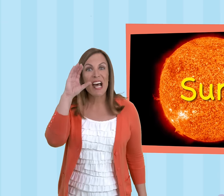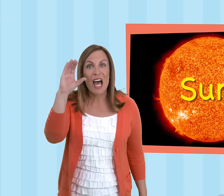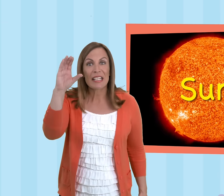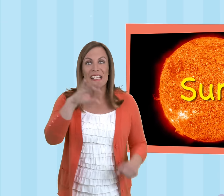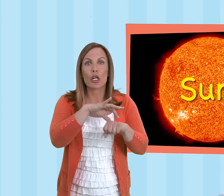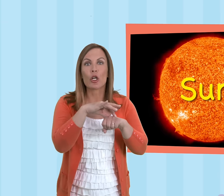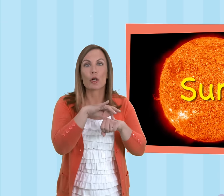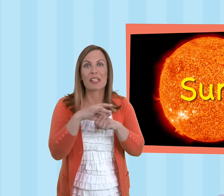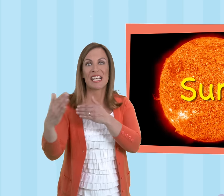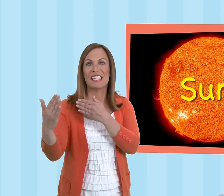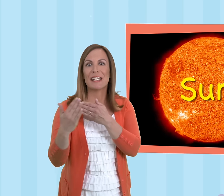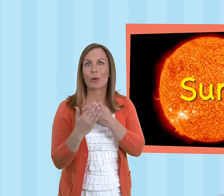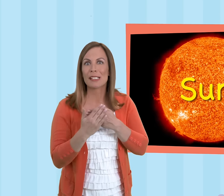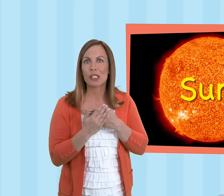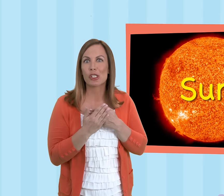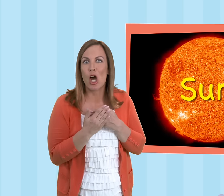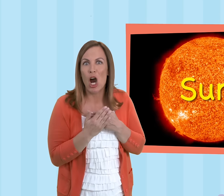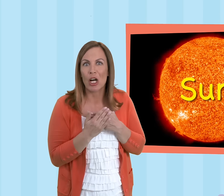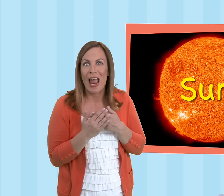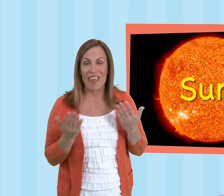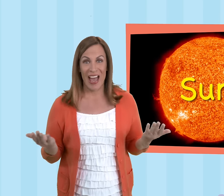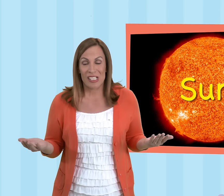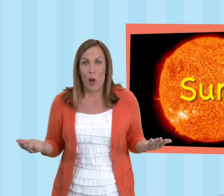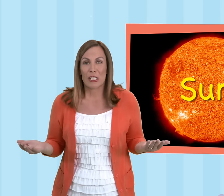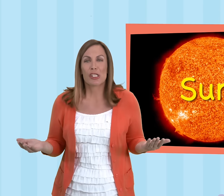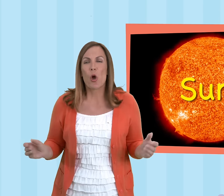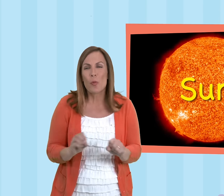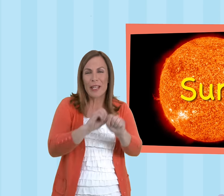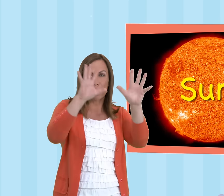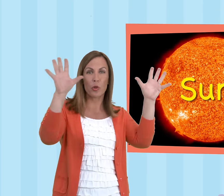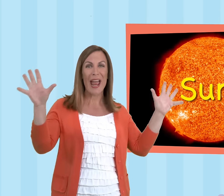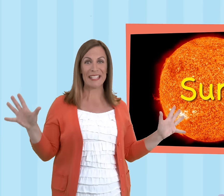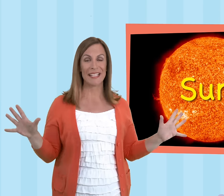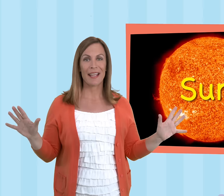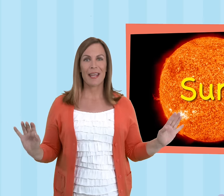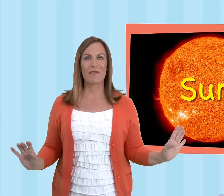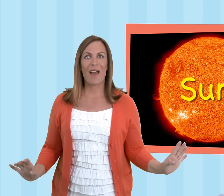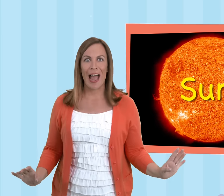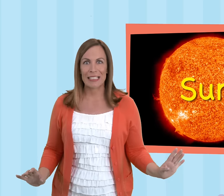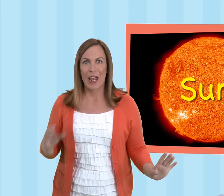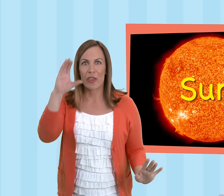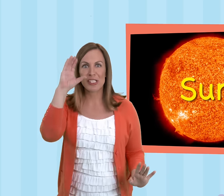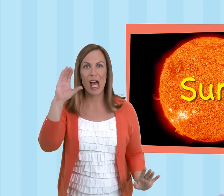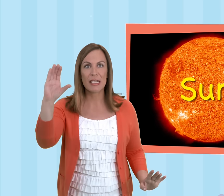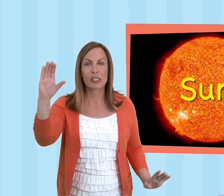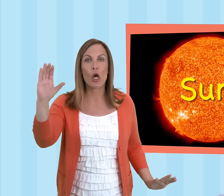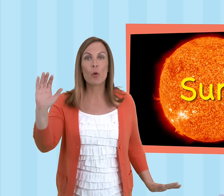sun is Earth's nearest star. That's why it's so big and bright. In fact, the sun is so